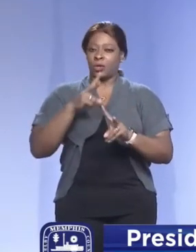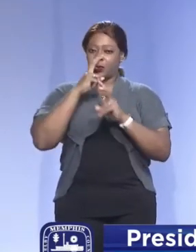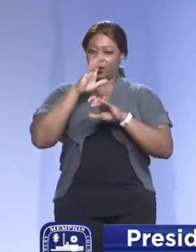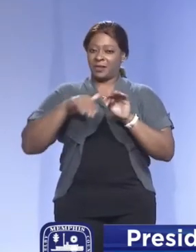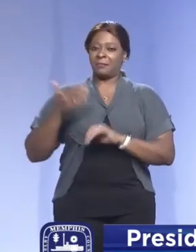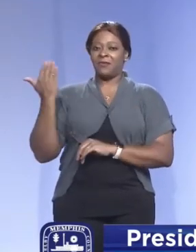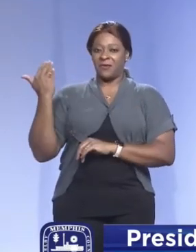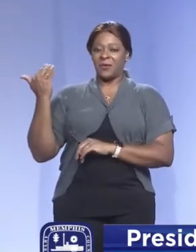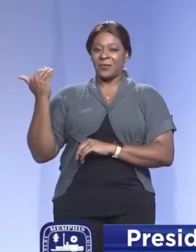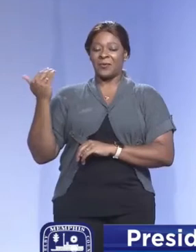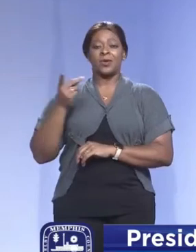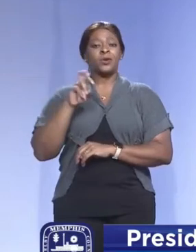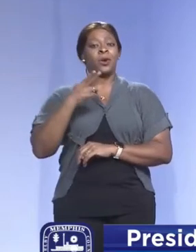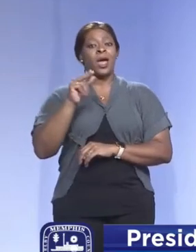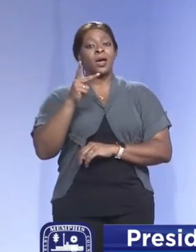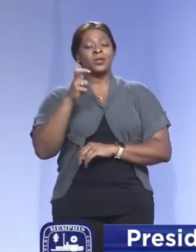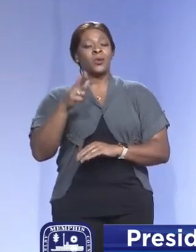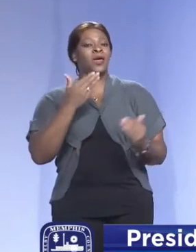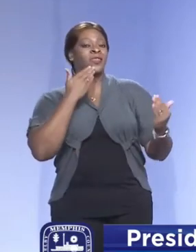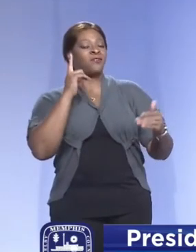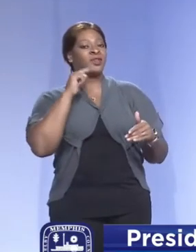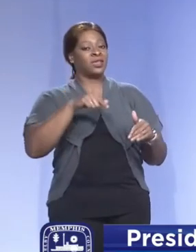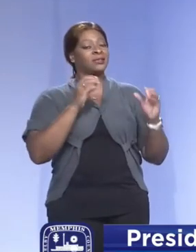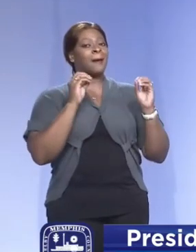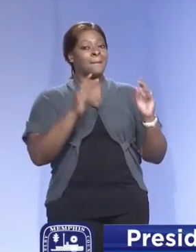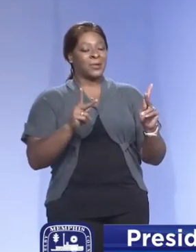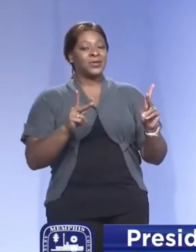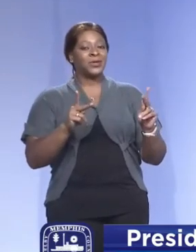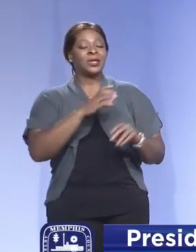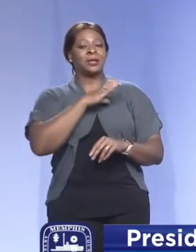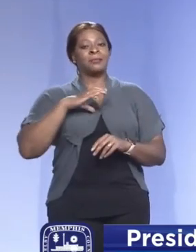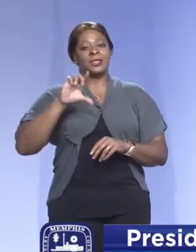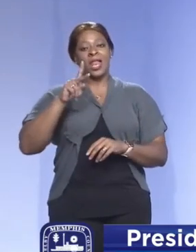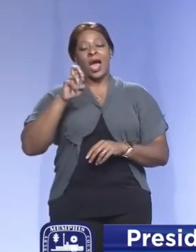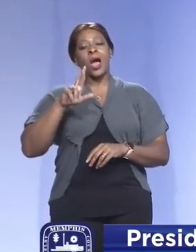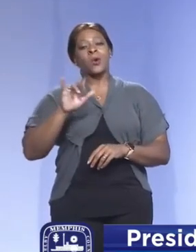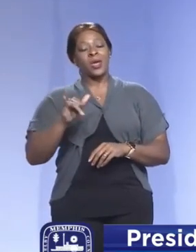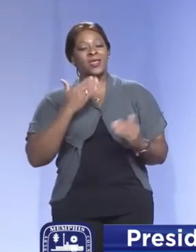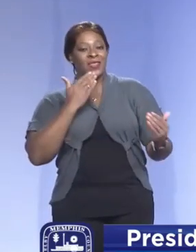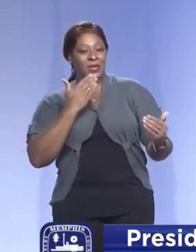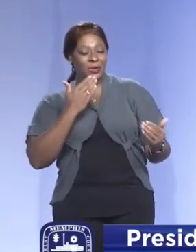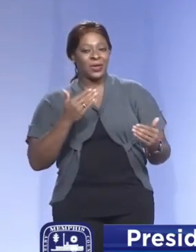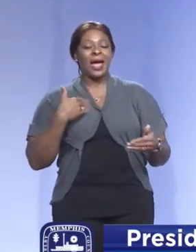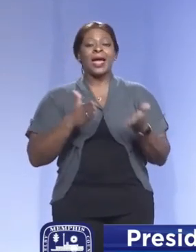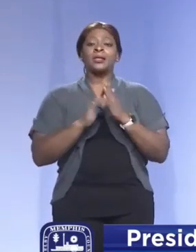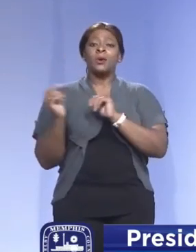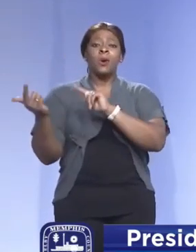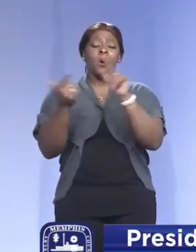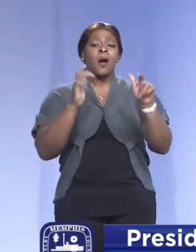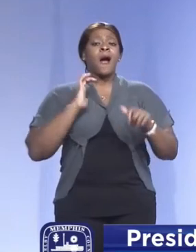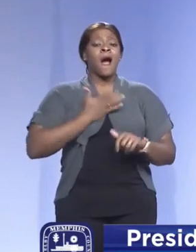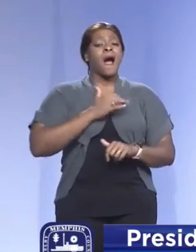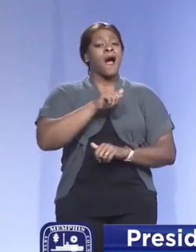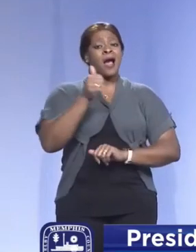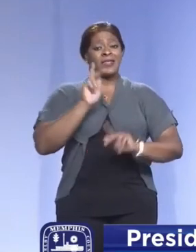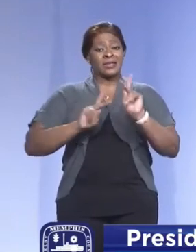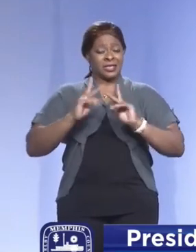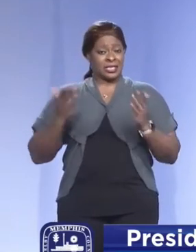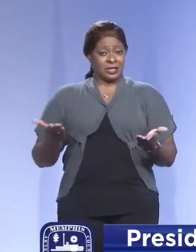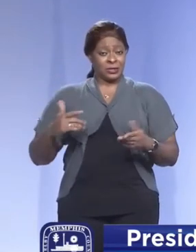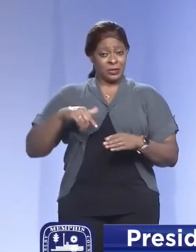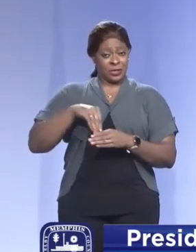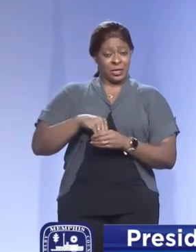before. Dr. Haushalter, I thank you for this opportunity, Commissioner Lowry as well, and I ask every one of our fellow citizens here